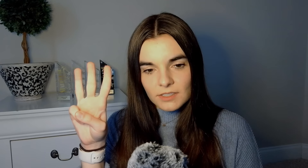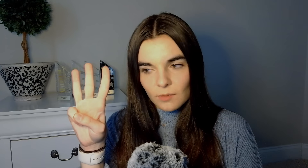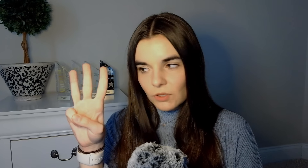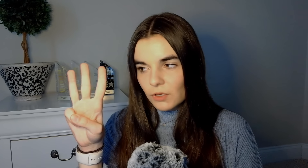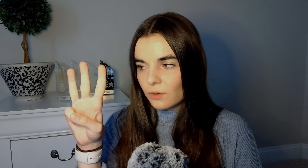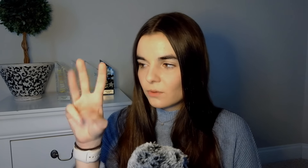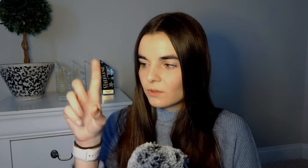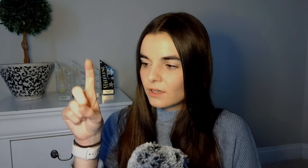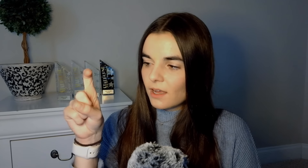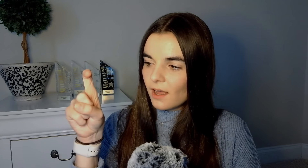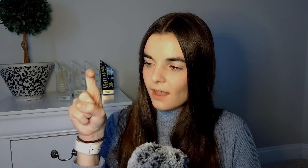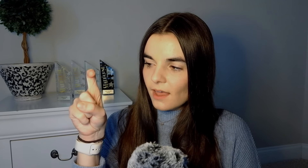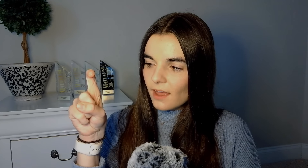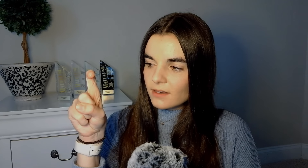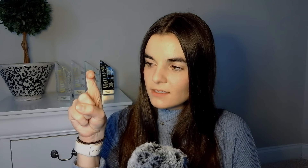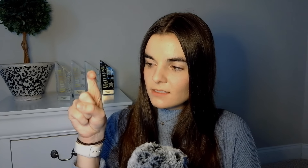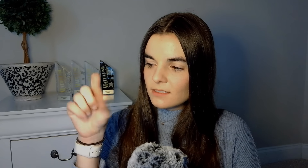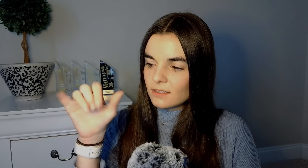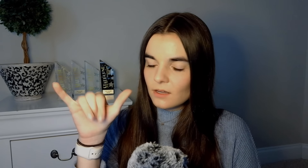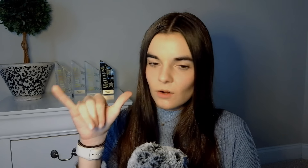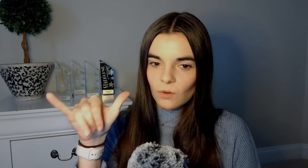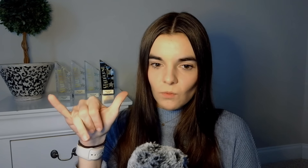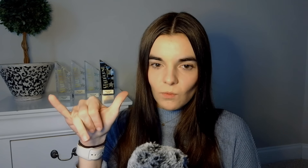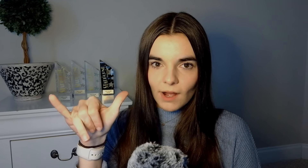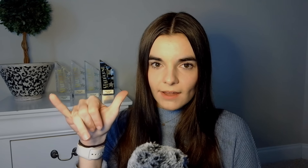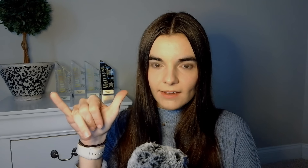W, X, Y,